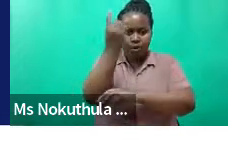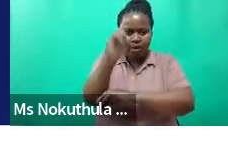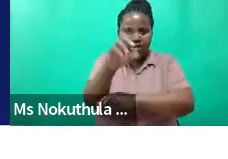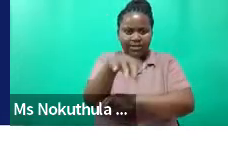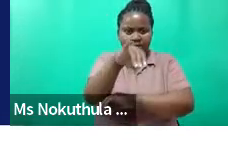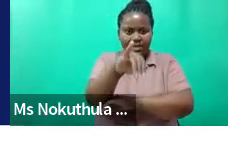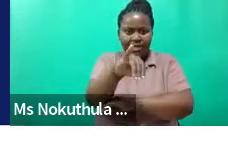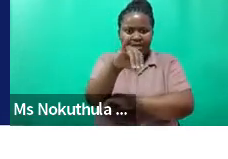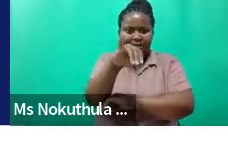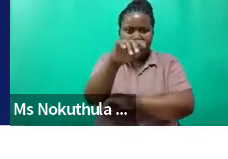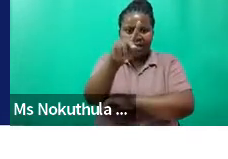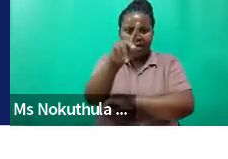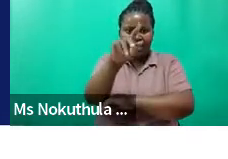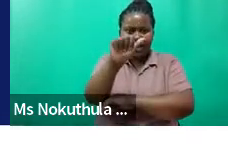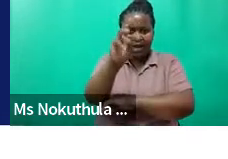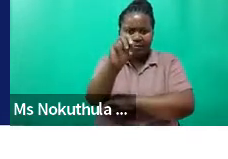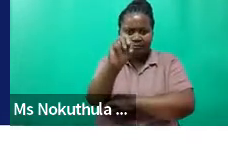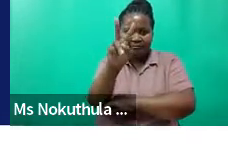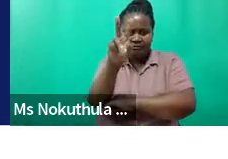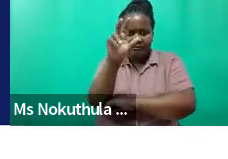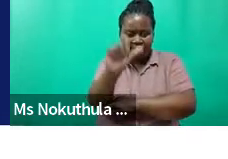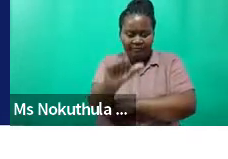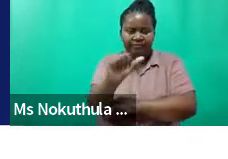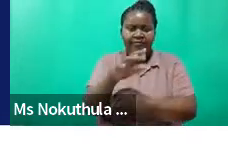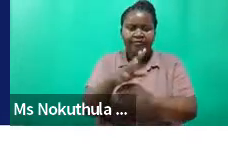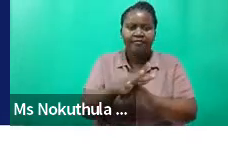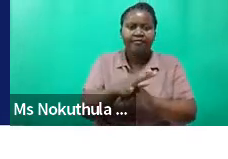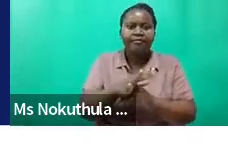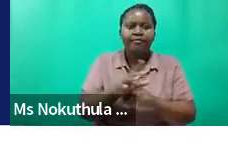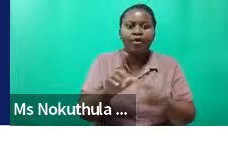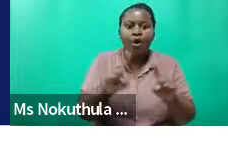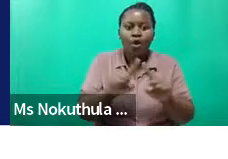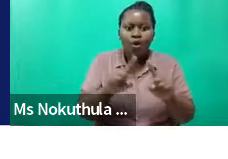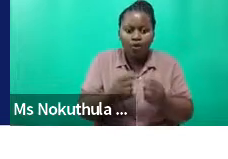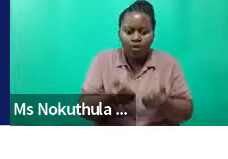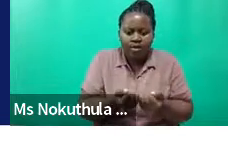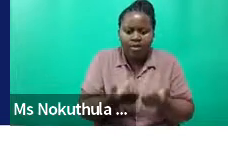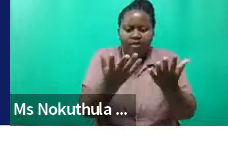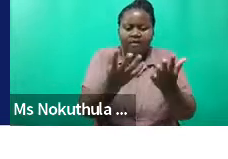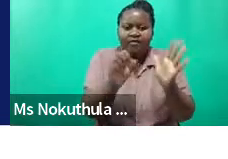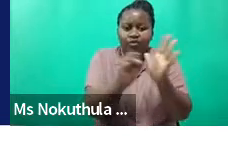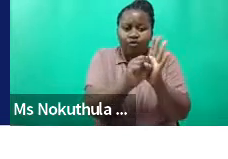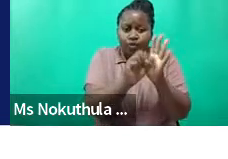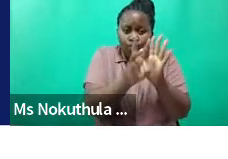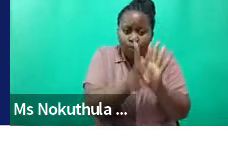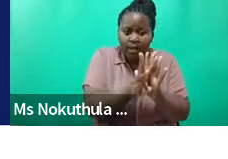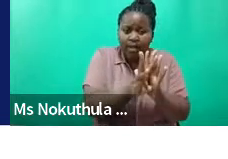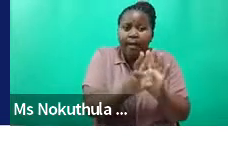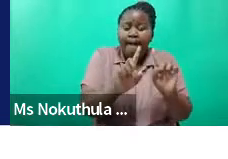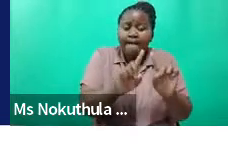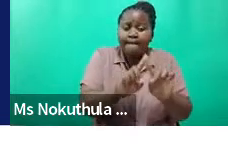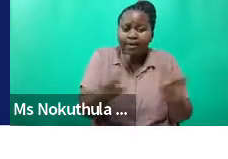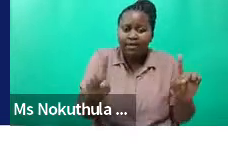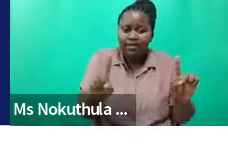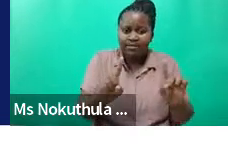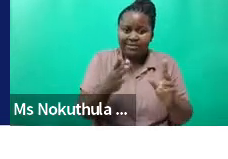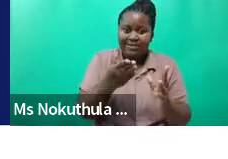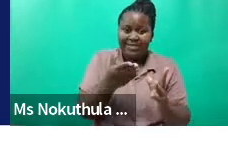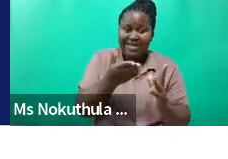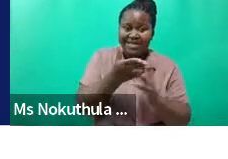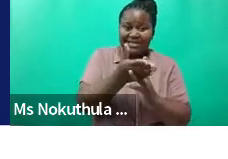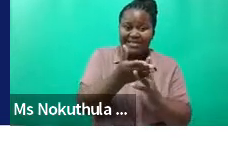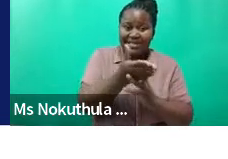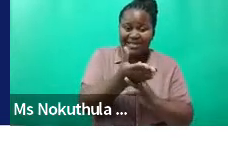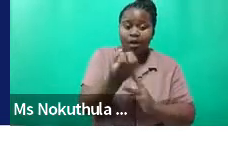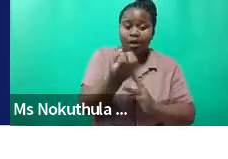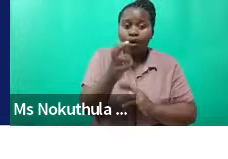And so although she was provided with the software, it was not access or not usable